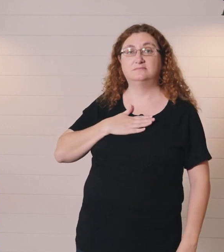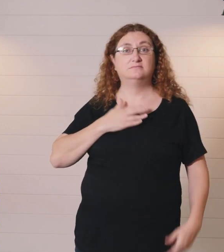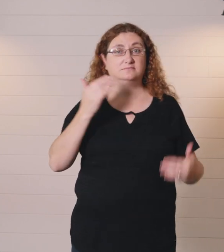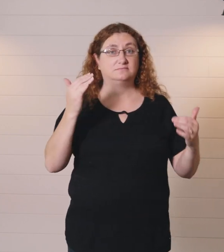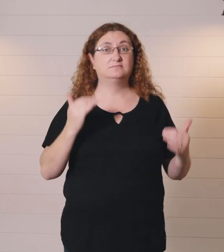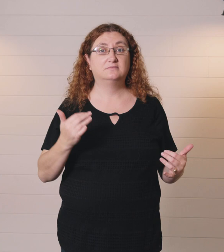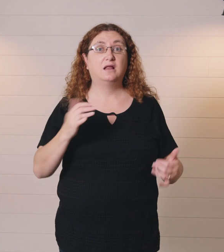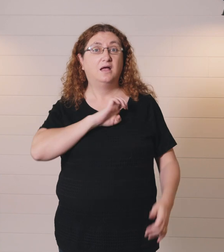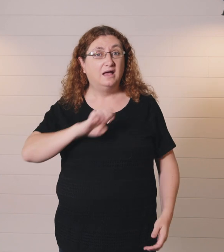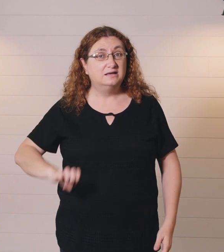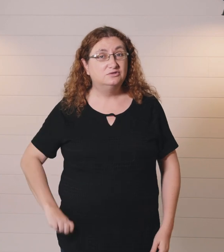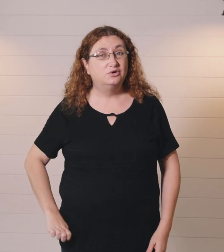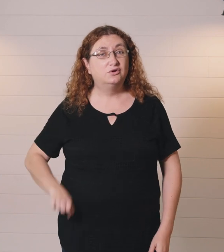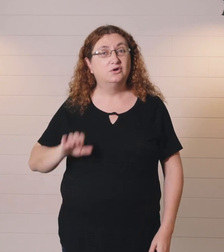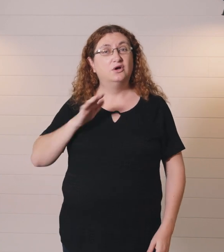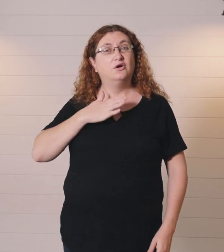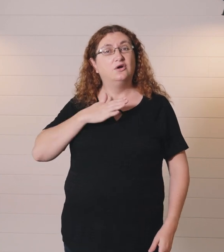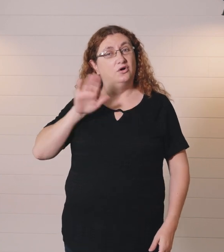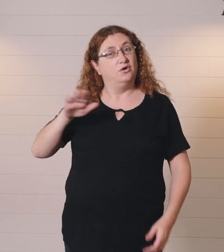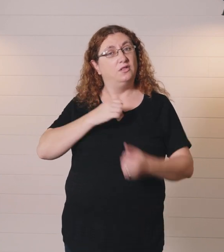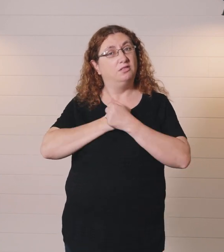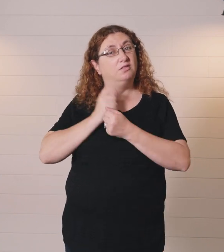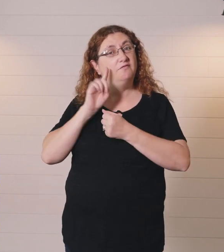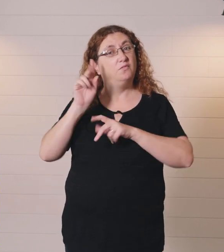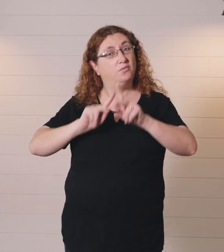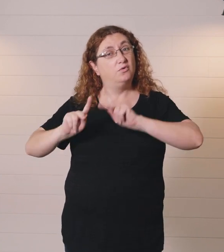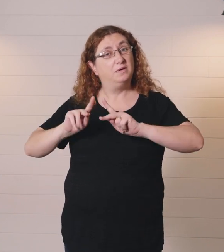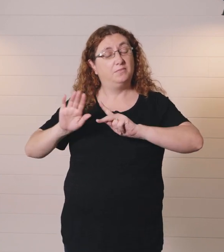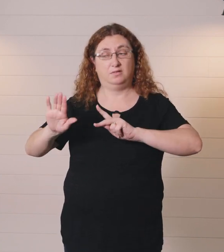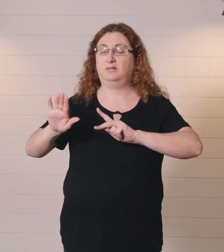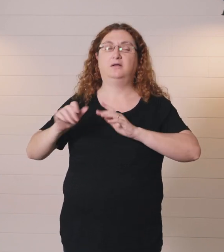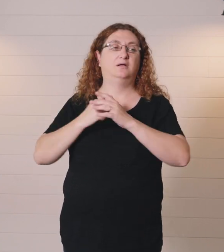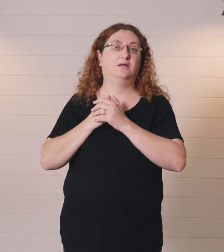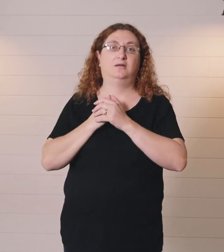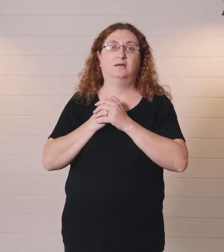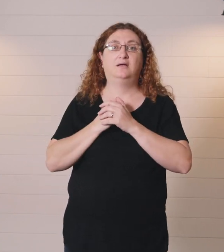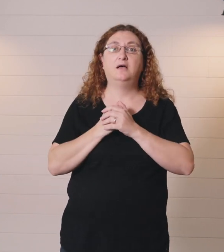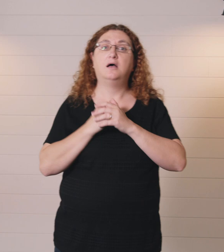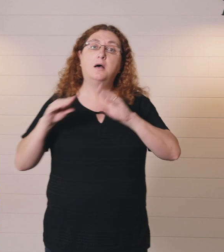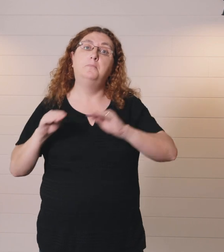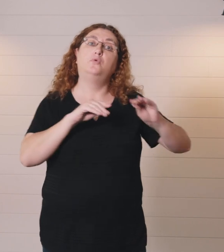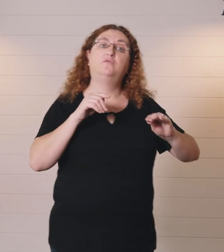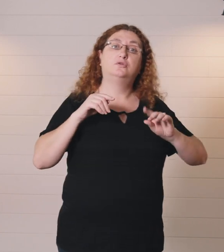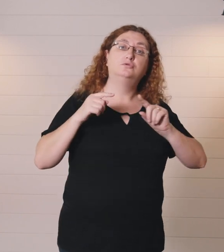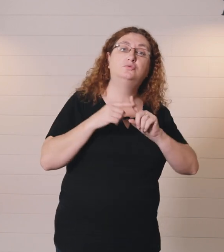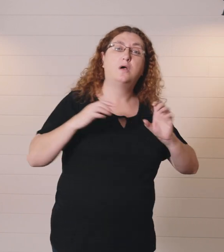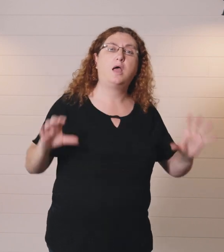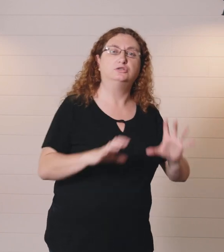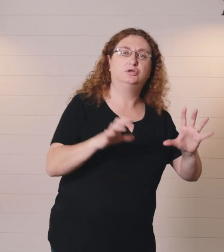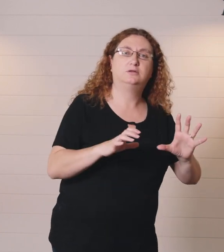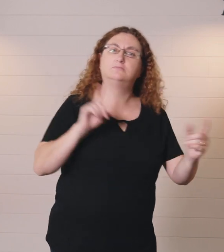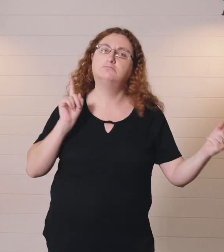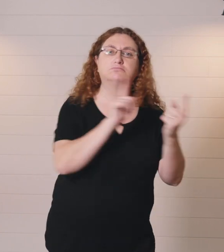people moved her into action. Secondly, we want to see Mordecai's wisdom. Chapter 8, verse 7 to